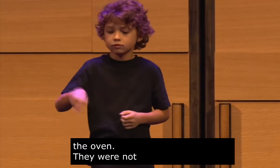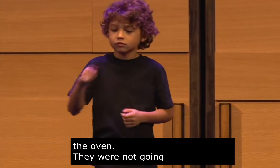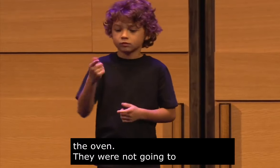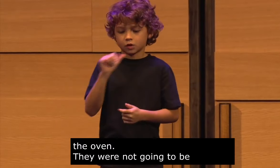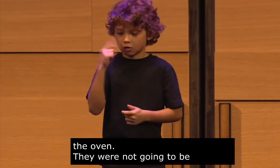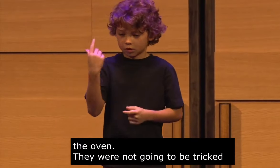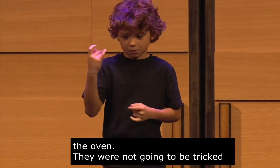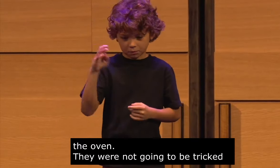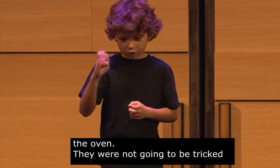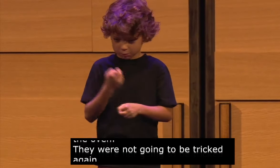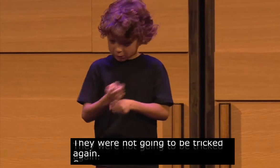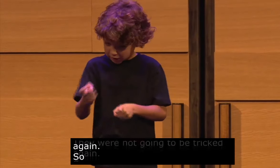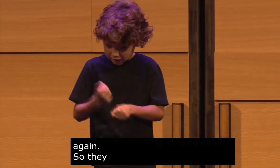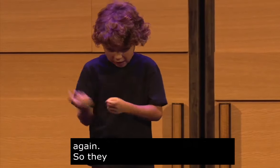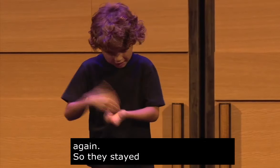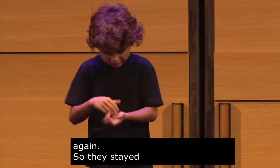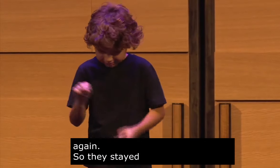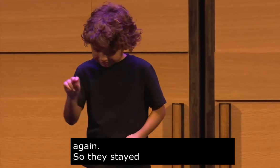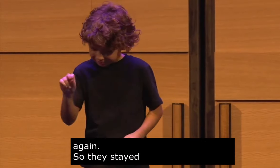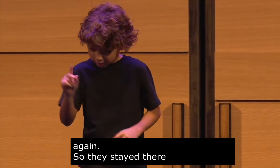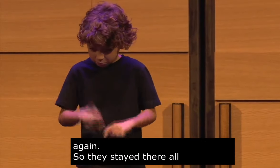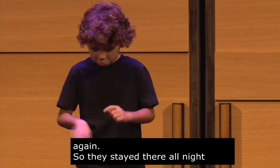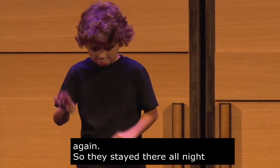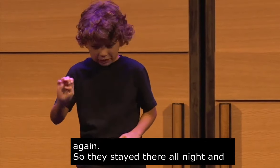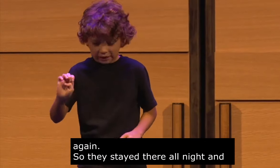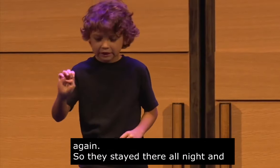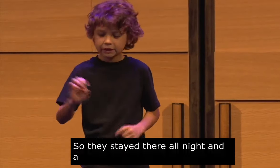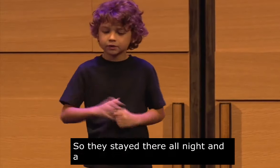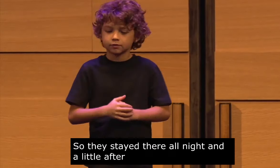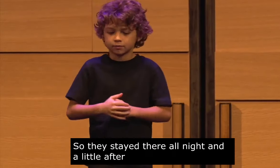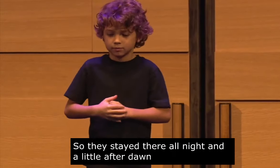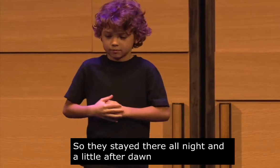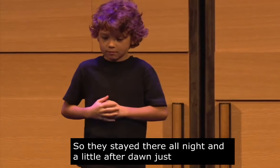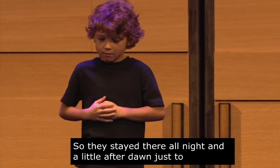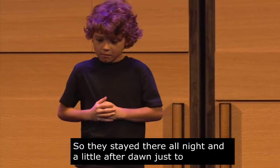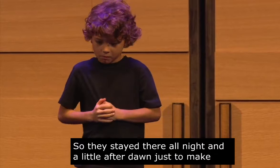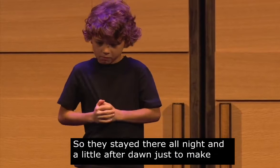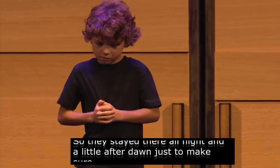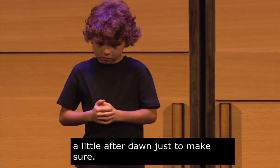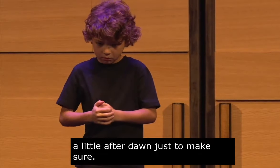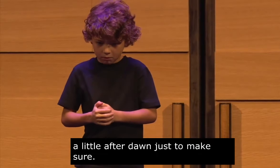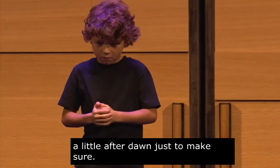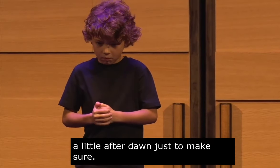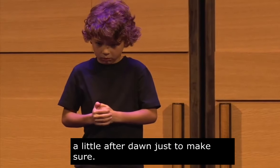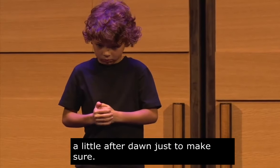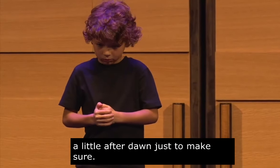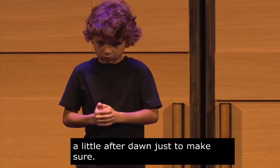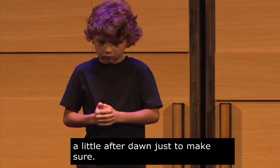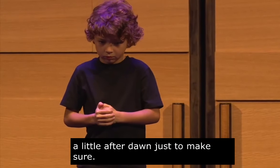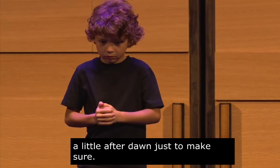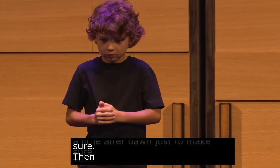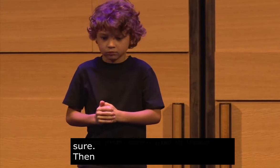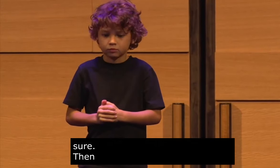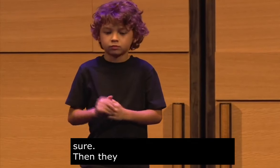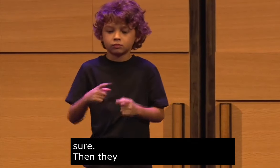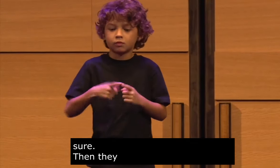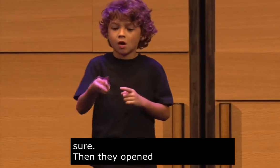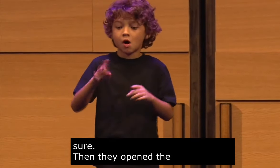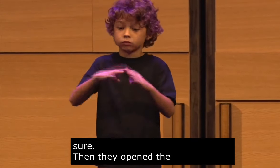They were not going to be tricked again, so they stayed there all night and a little after dawn just to make sure. Then